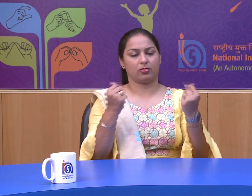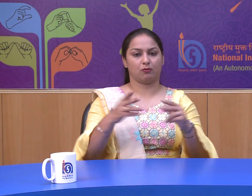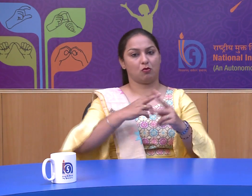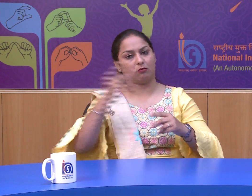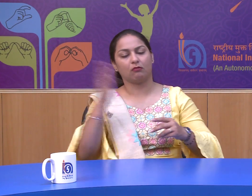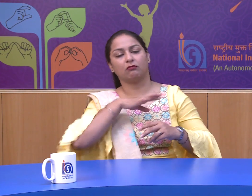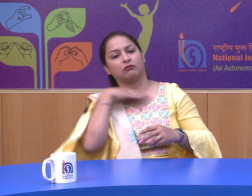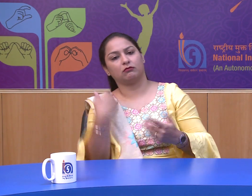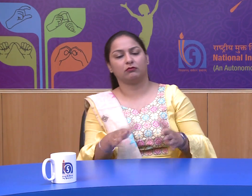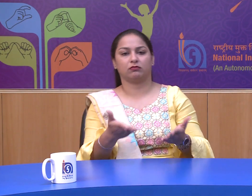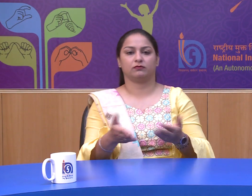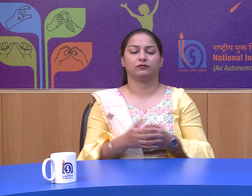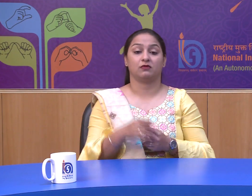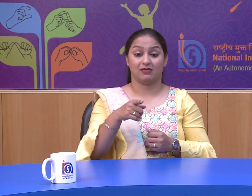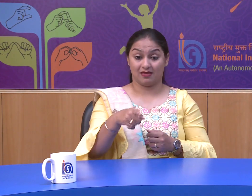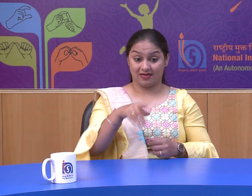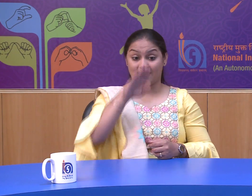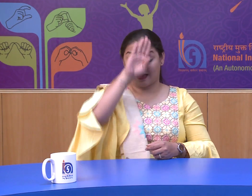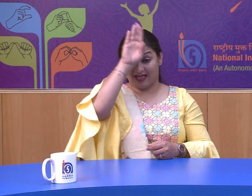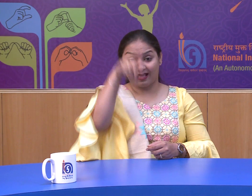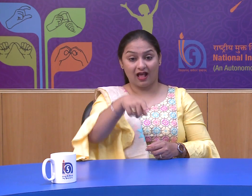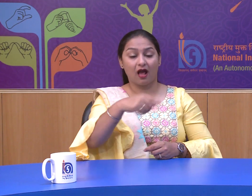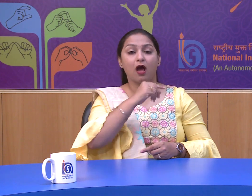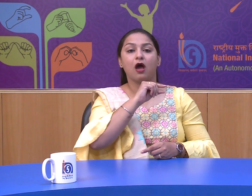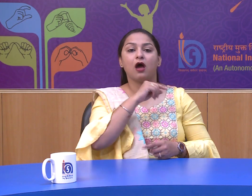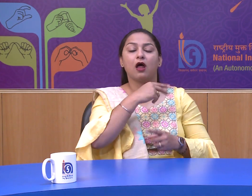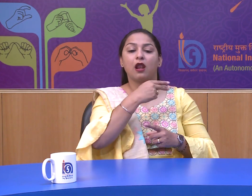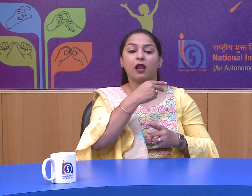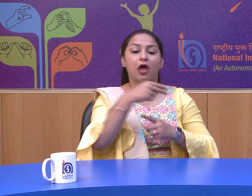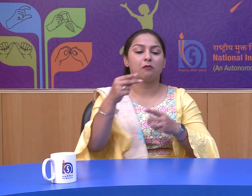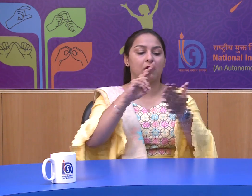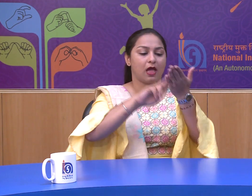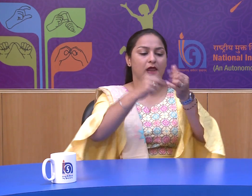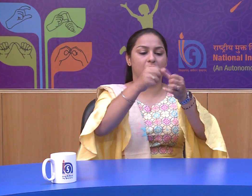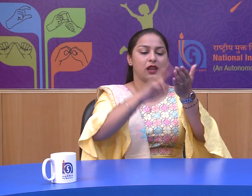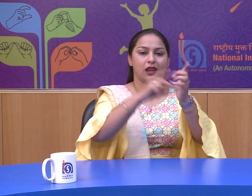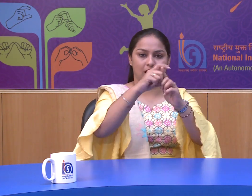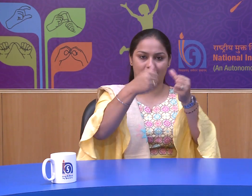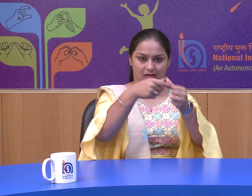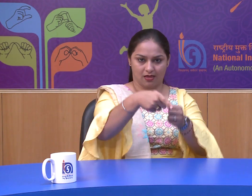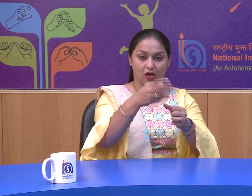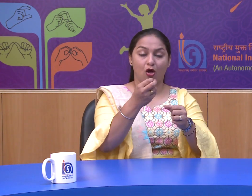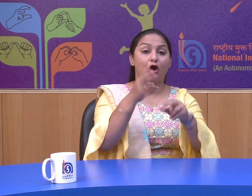While King Nanda of Magad was Mauryan